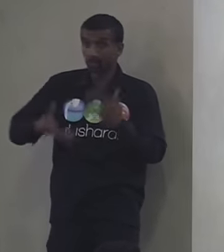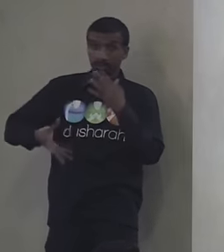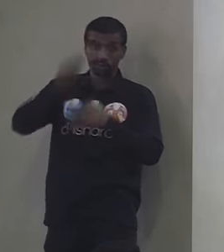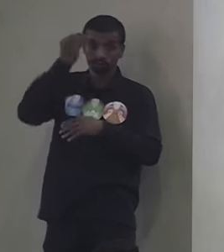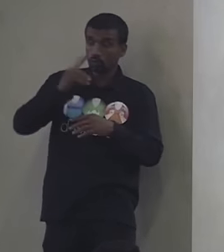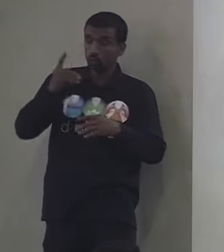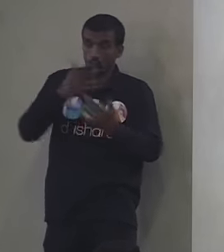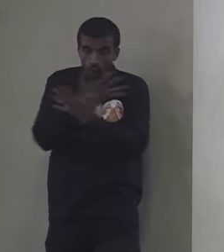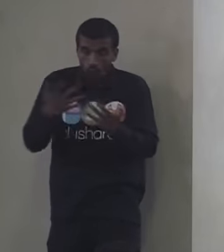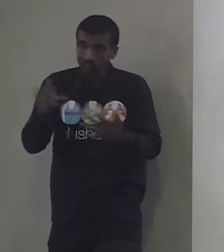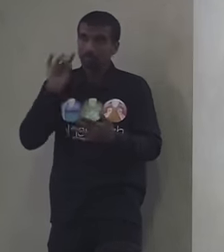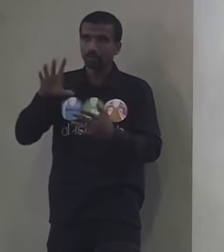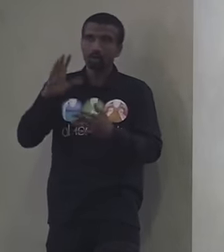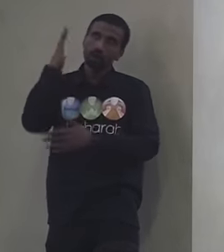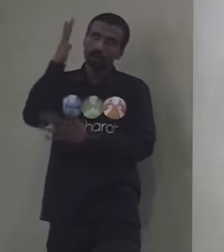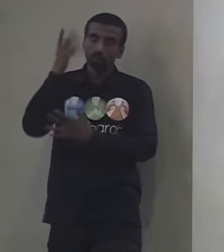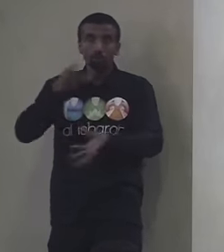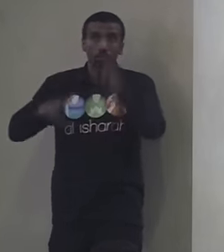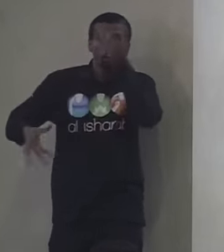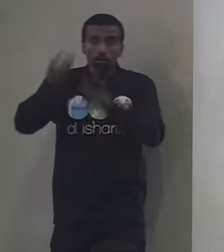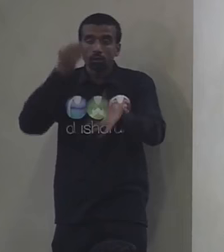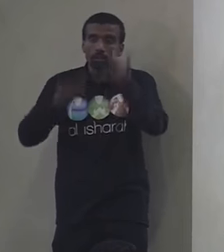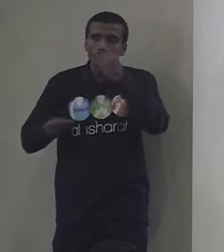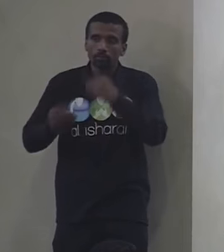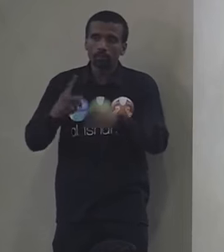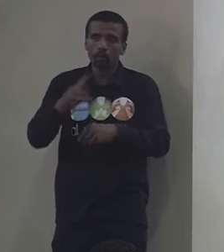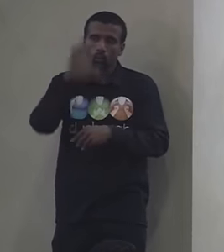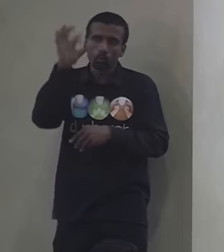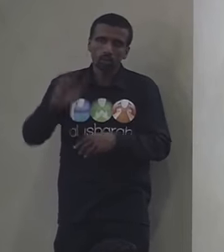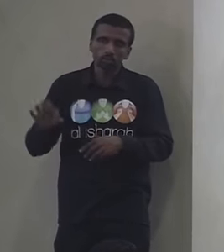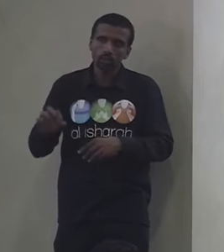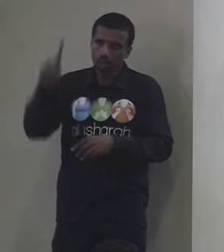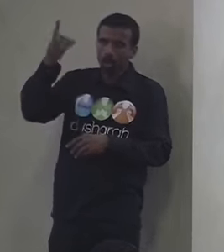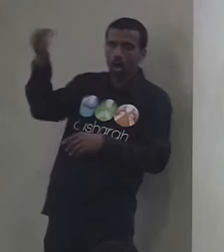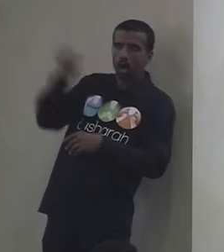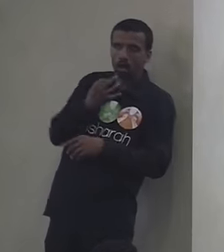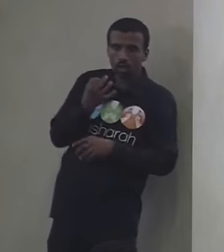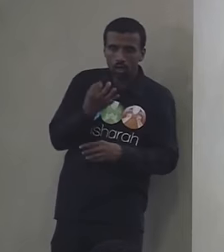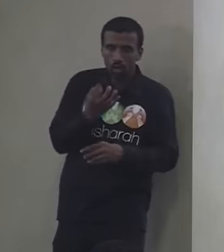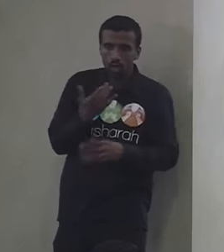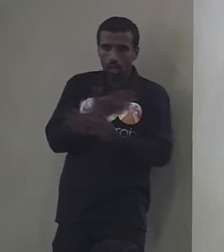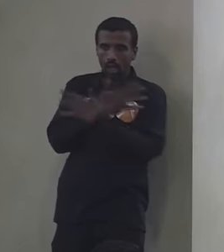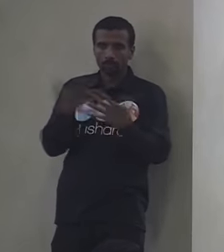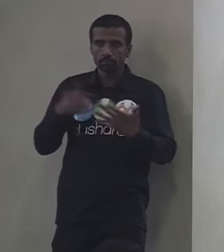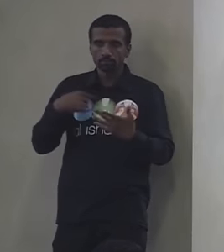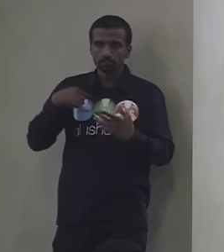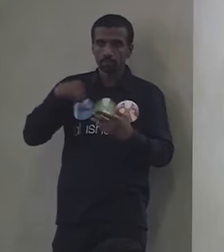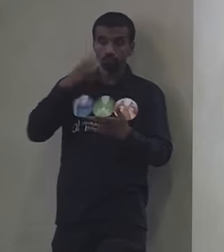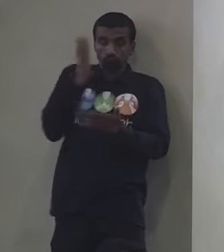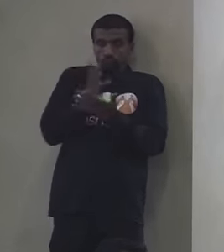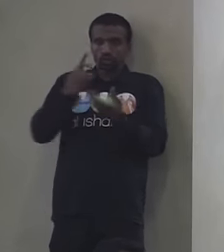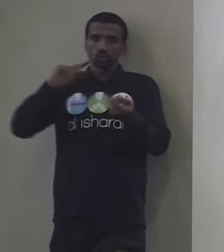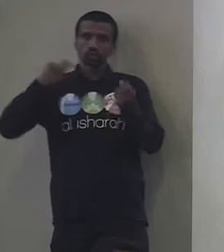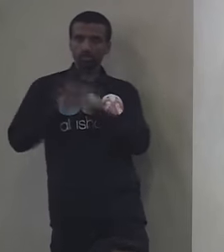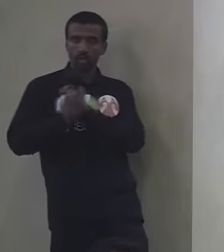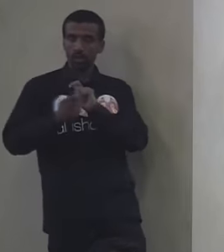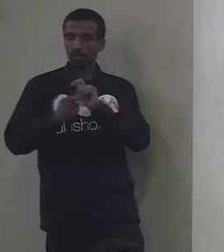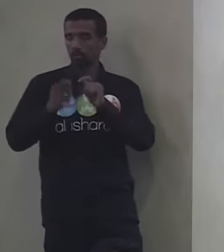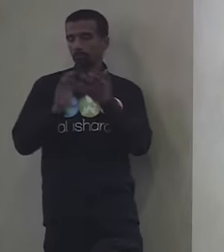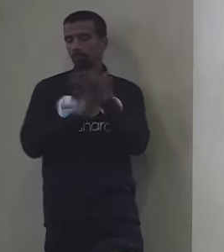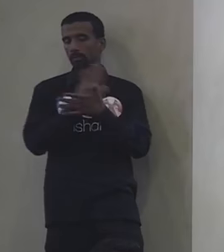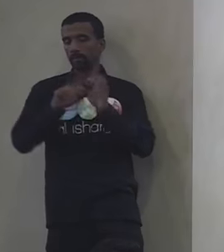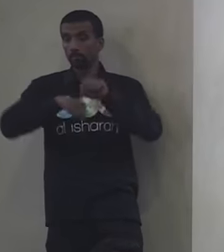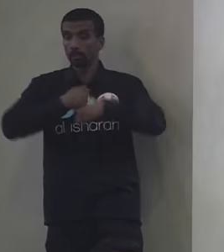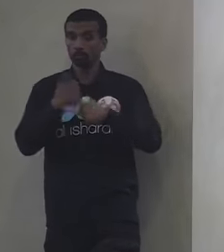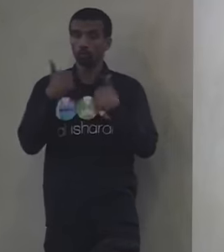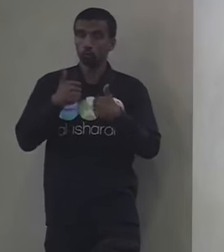lectures. A lot. How much of it actually changed you at all? How much of it affected you? These are the questions that you and I are going to have to answer.